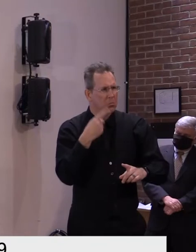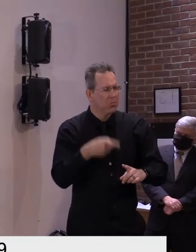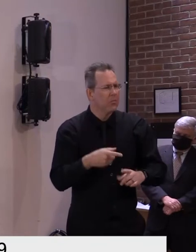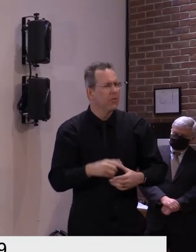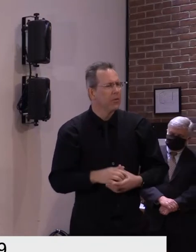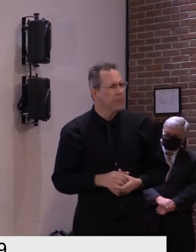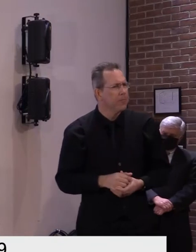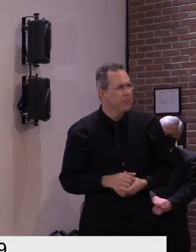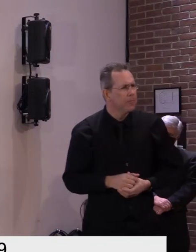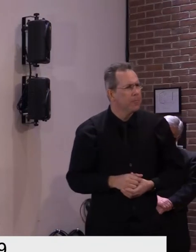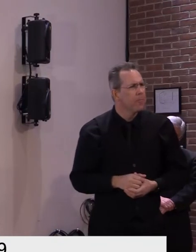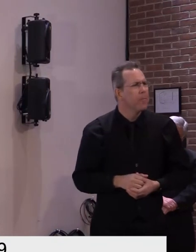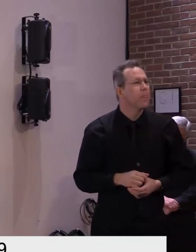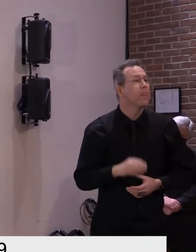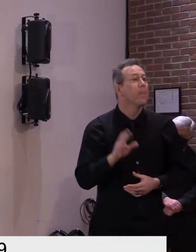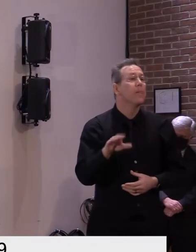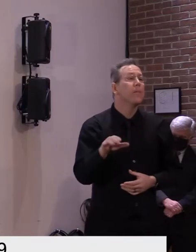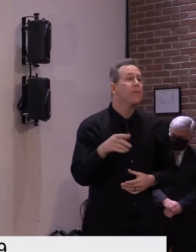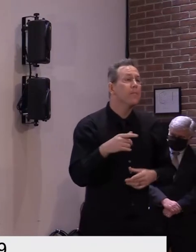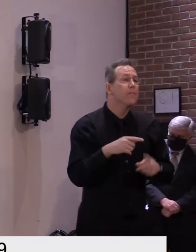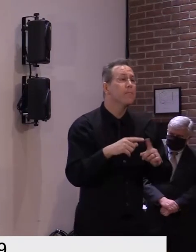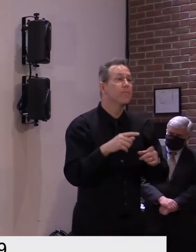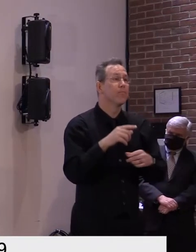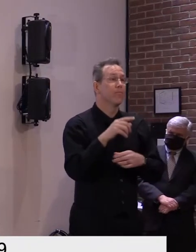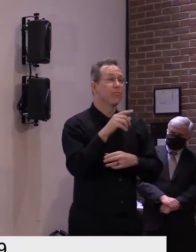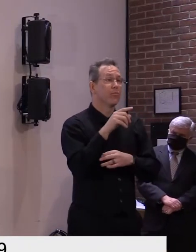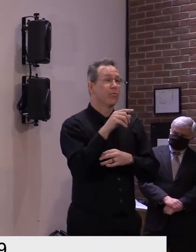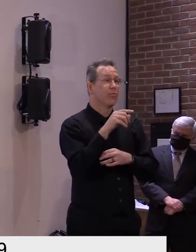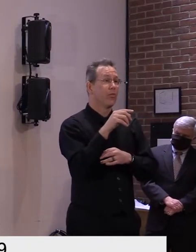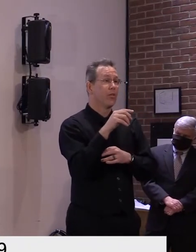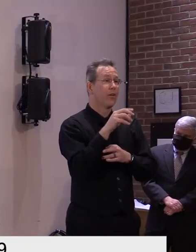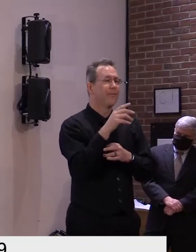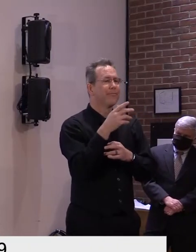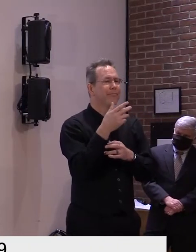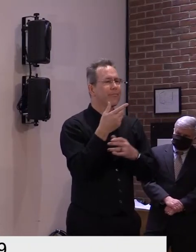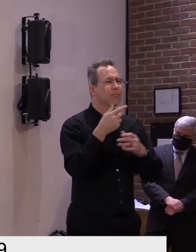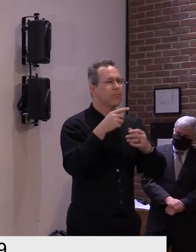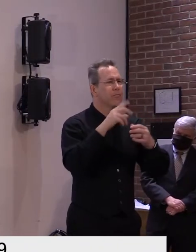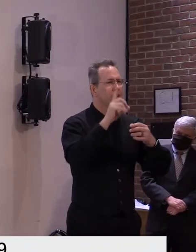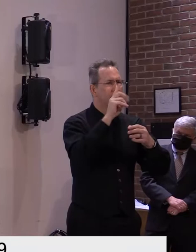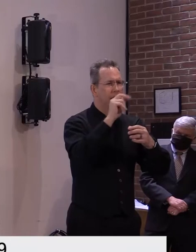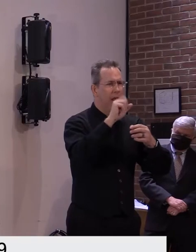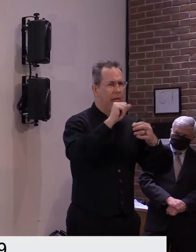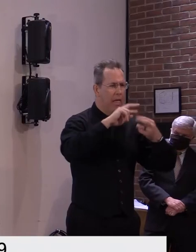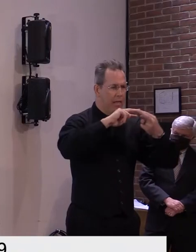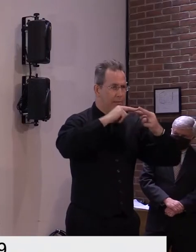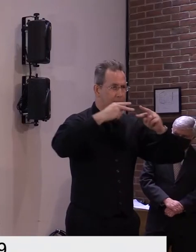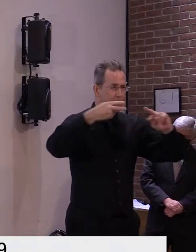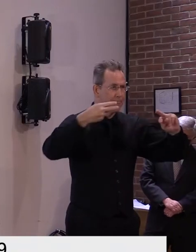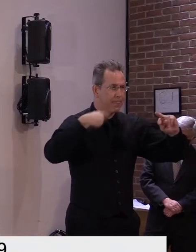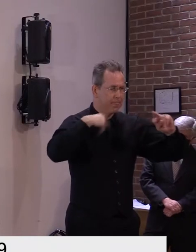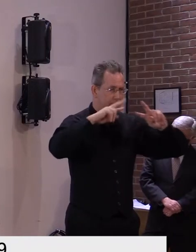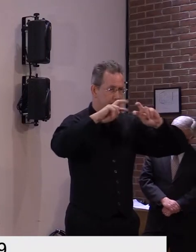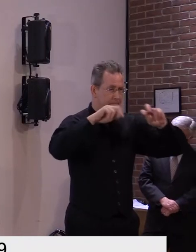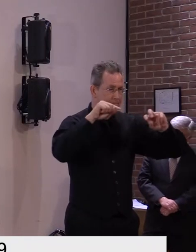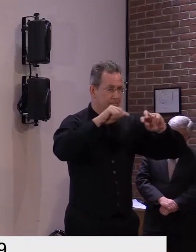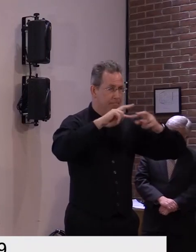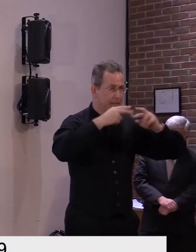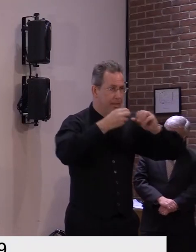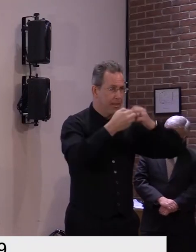specimens to the CDC every week, which is very minimal. We send a modest number of specimens to the Massachusetts Public Health